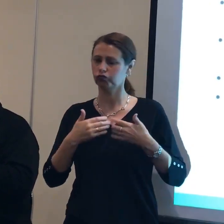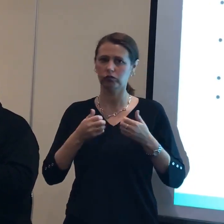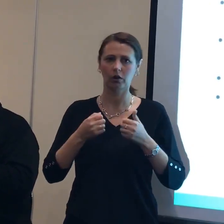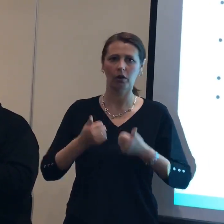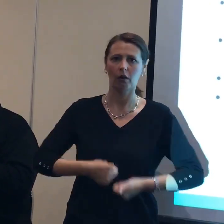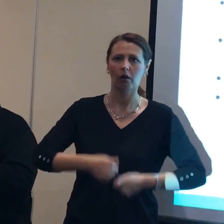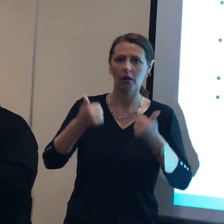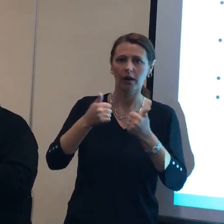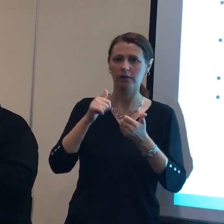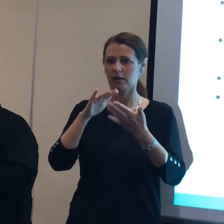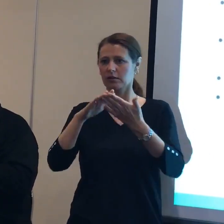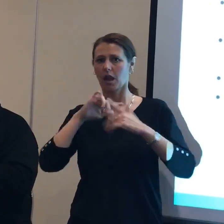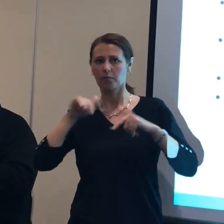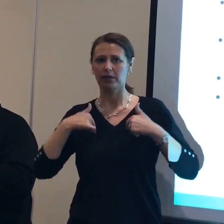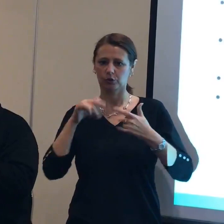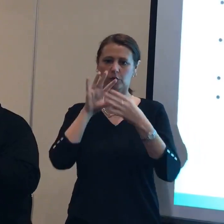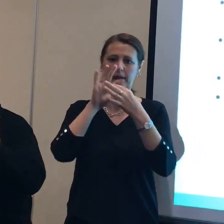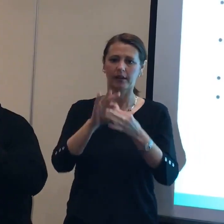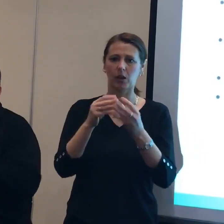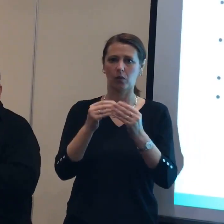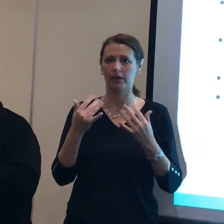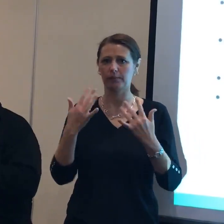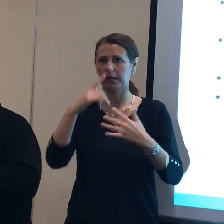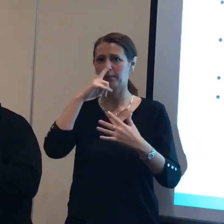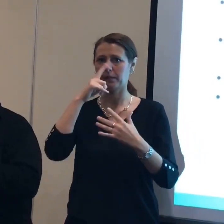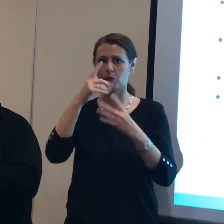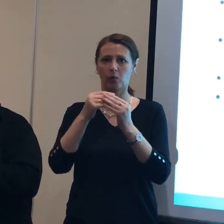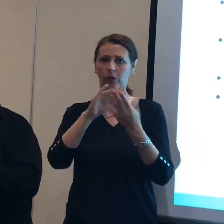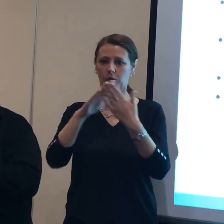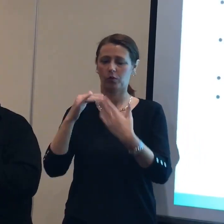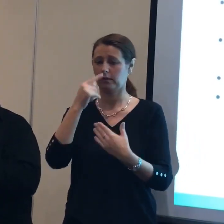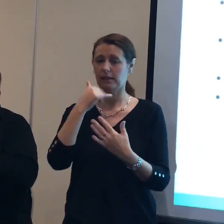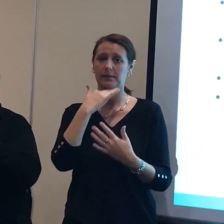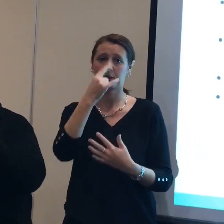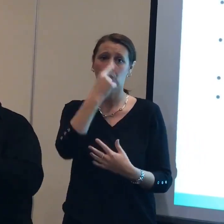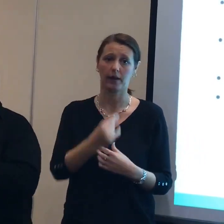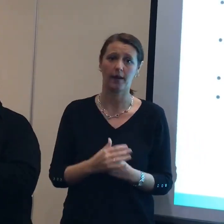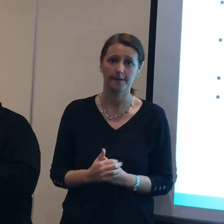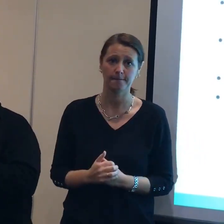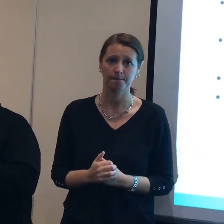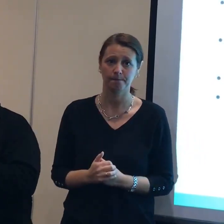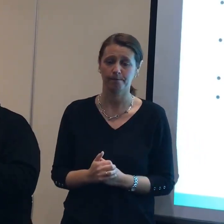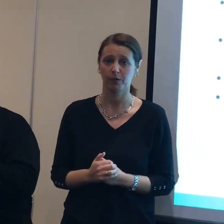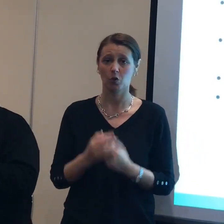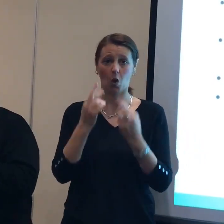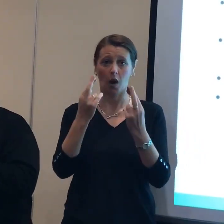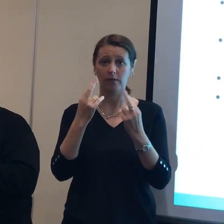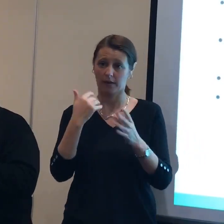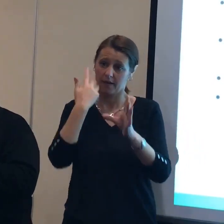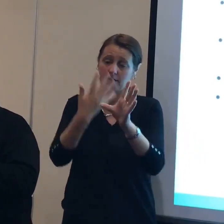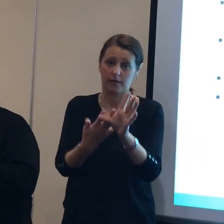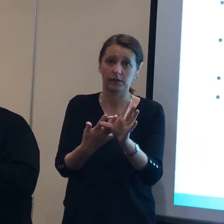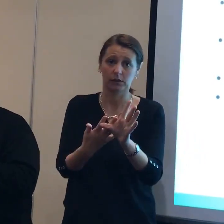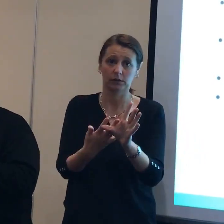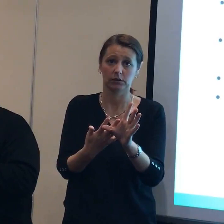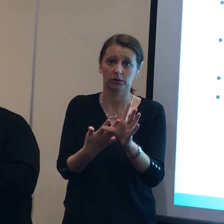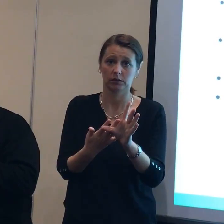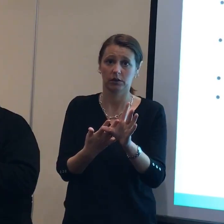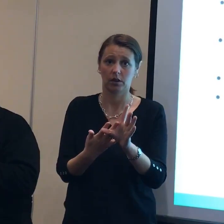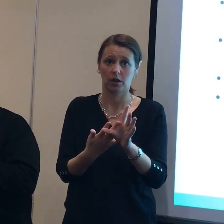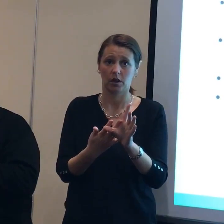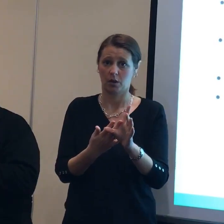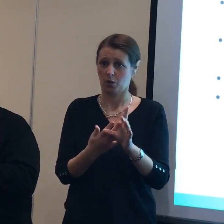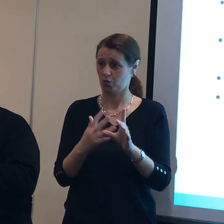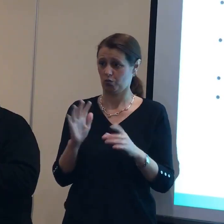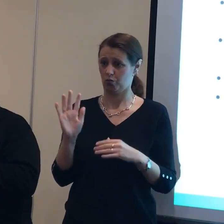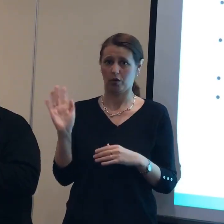us to connect with as many people in the community as we possibly can. And so hopefully in 5 years we're